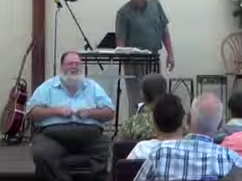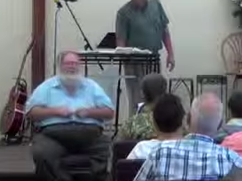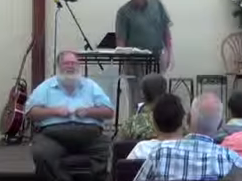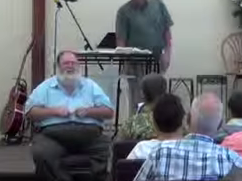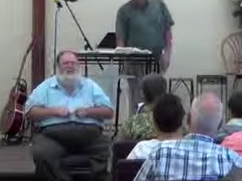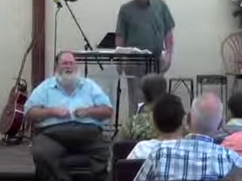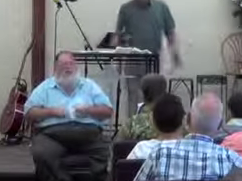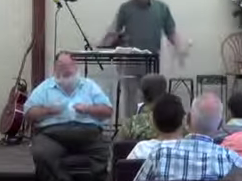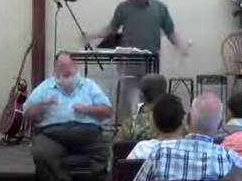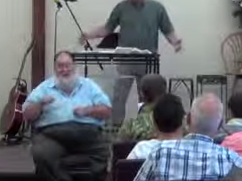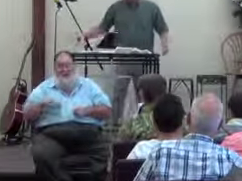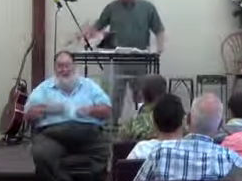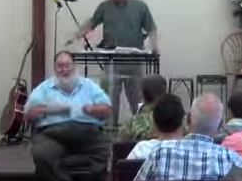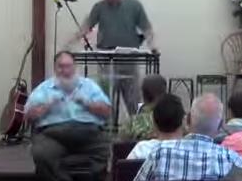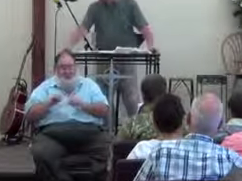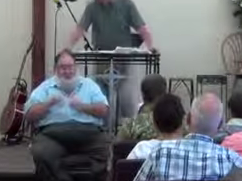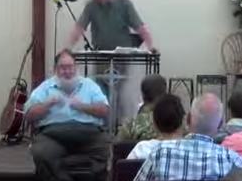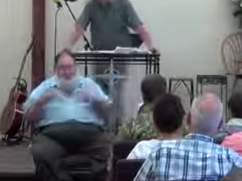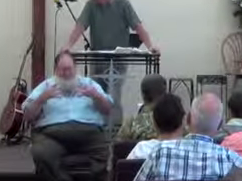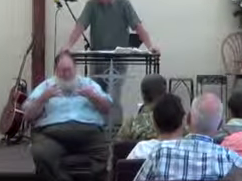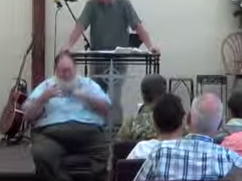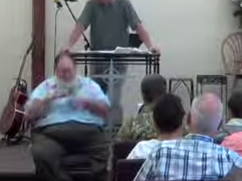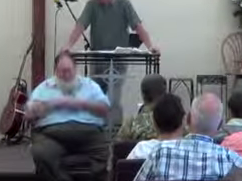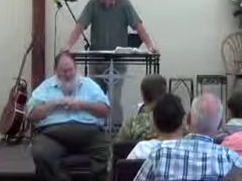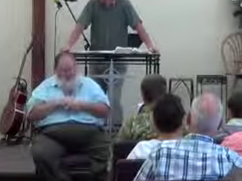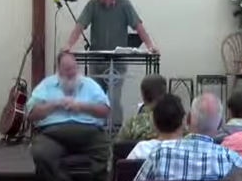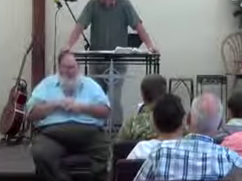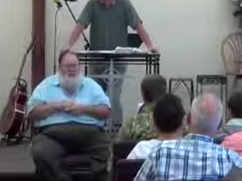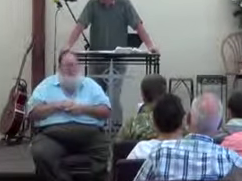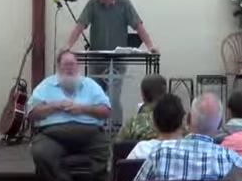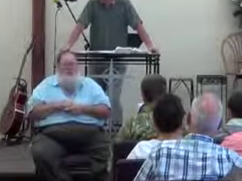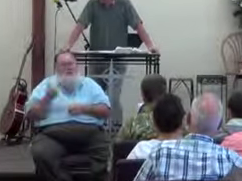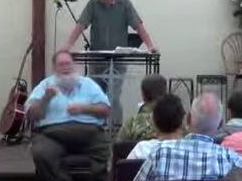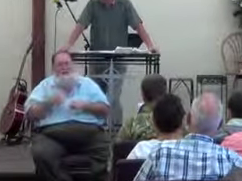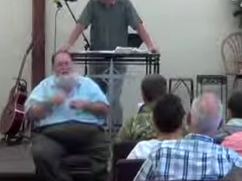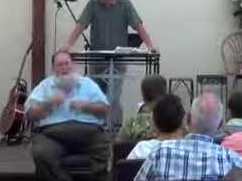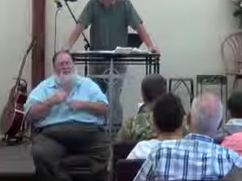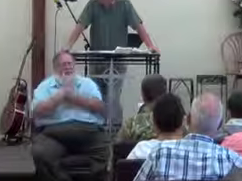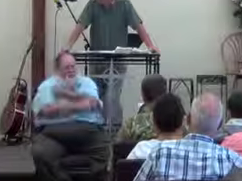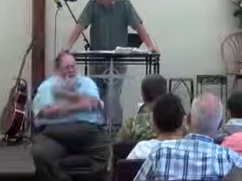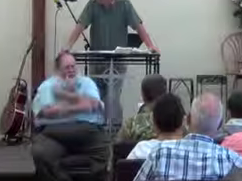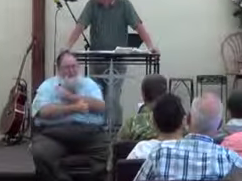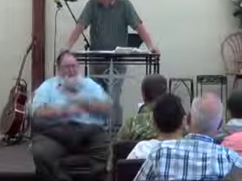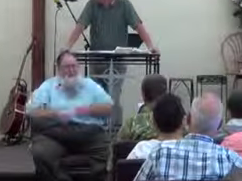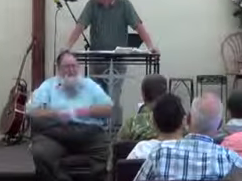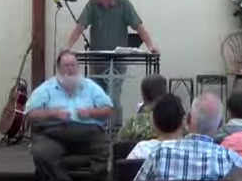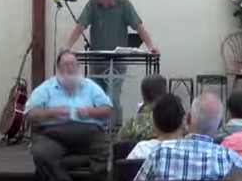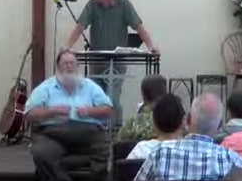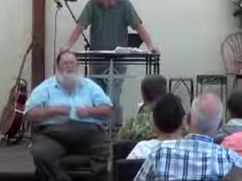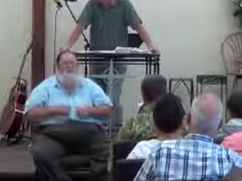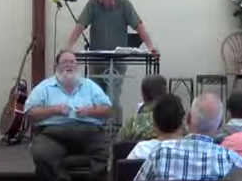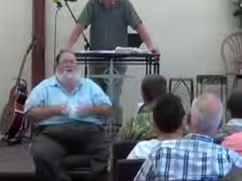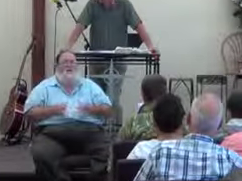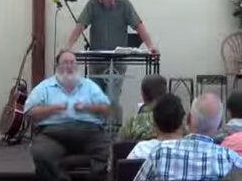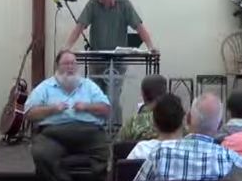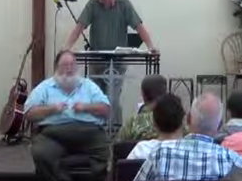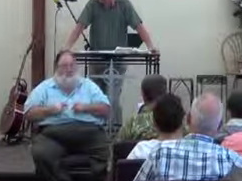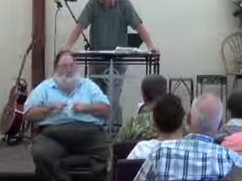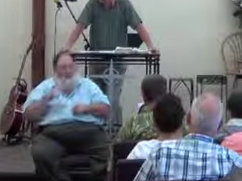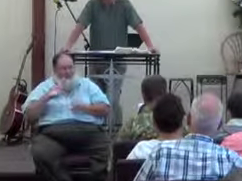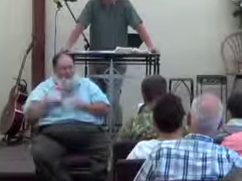you know, for a minute, he was built up with pride. But in that minute, God came along and knocked him right